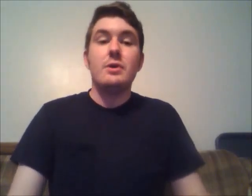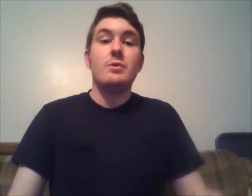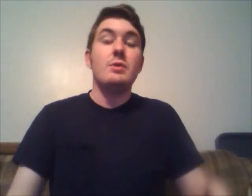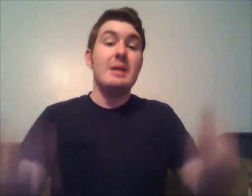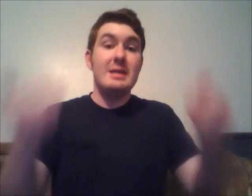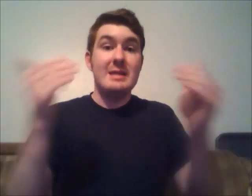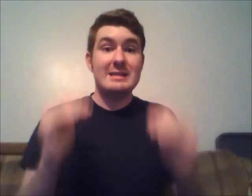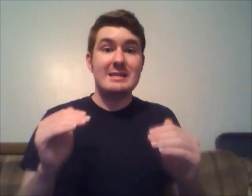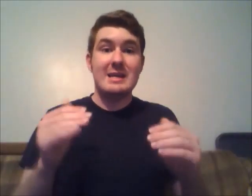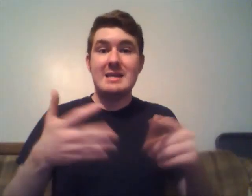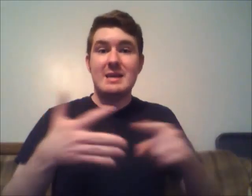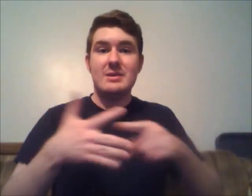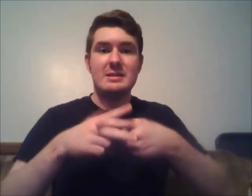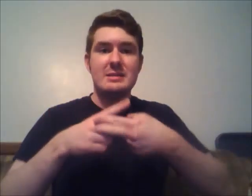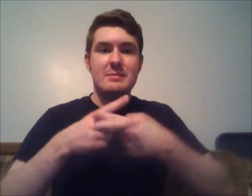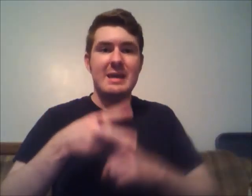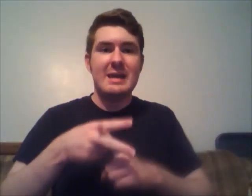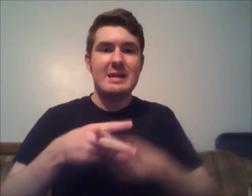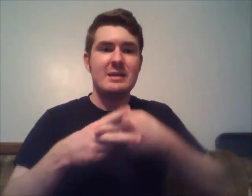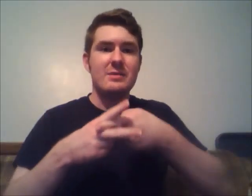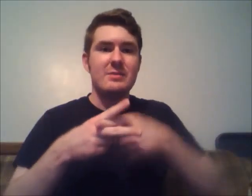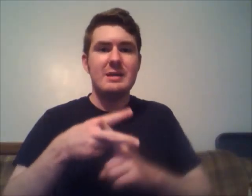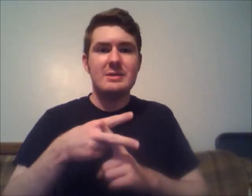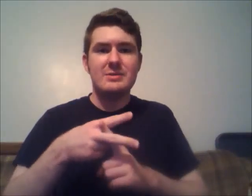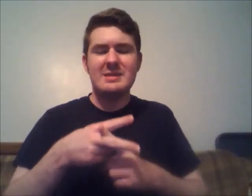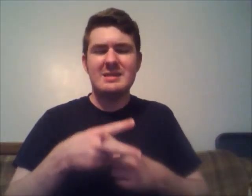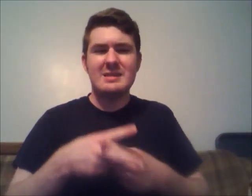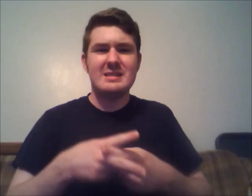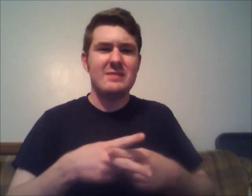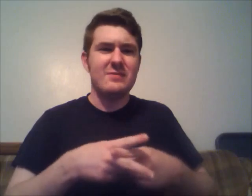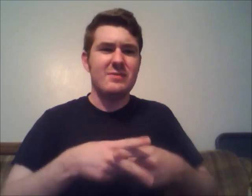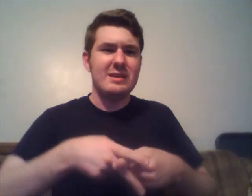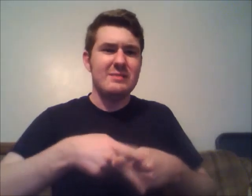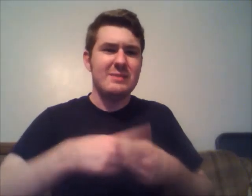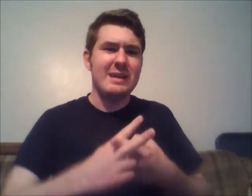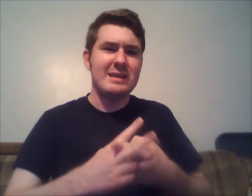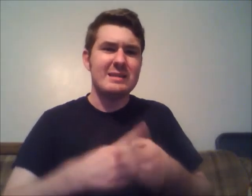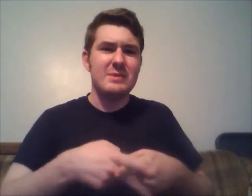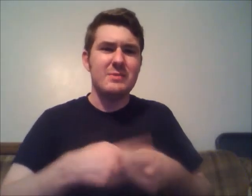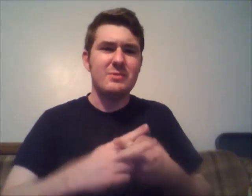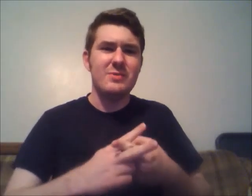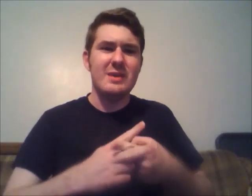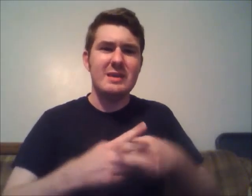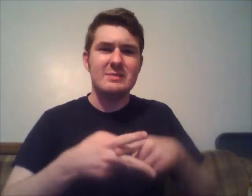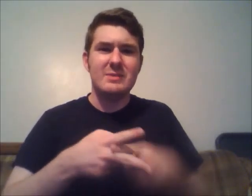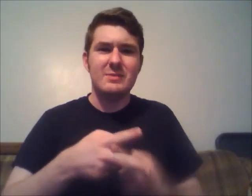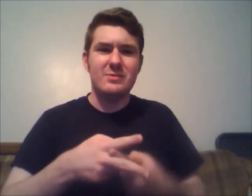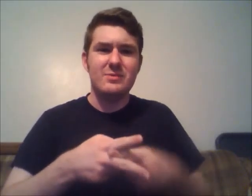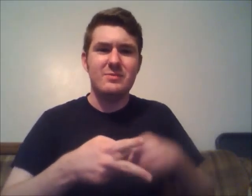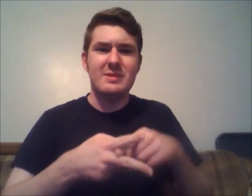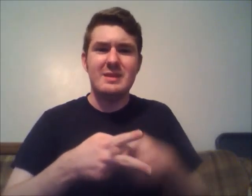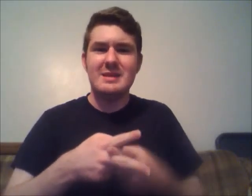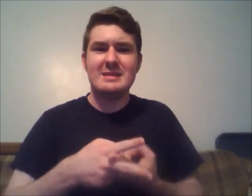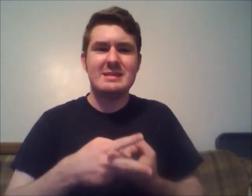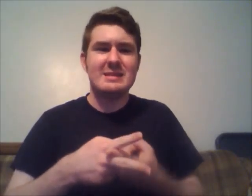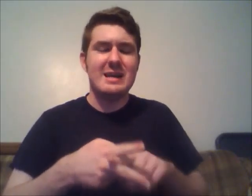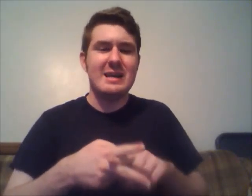So the next sign down is mechanic, right? So this is the sign for like mechanic. Some people do this, some people do this.